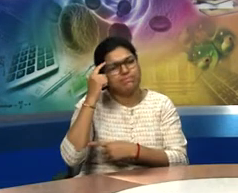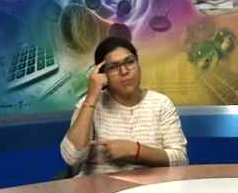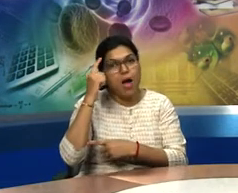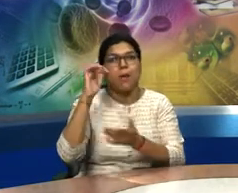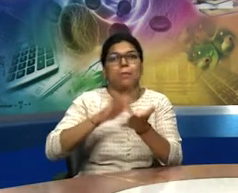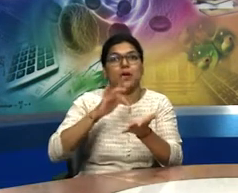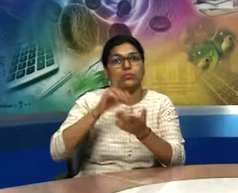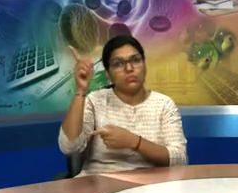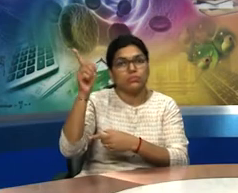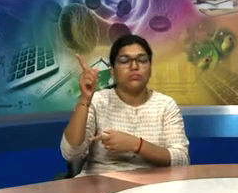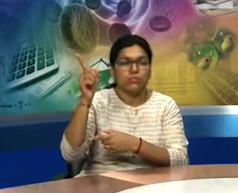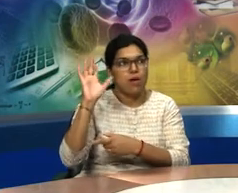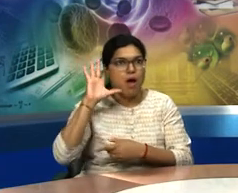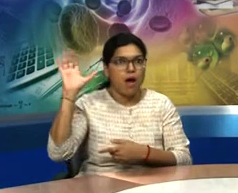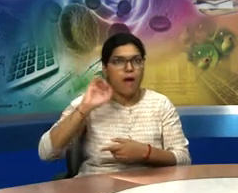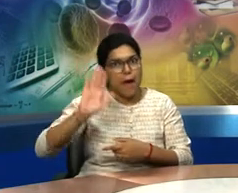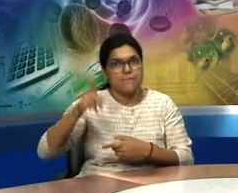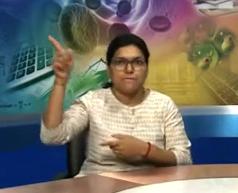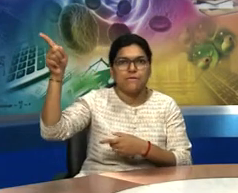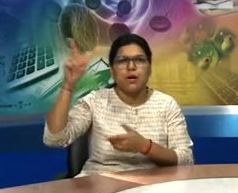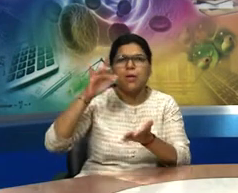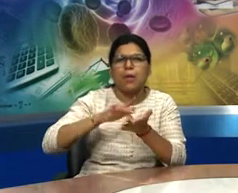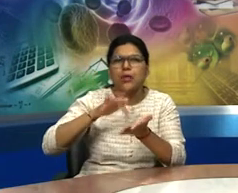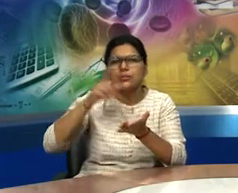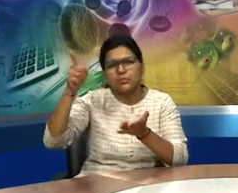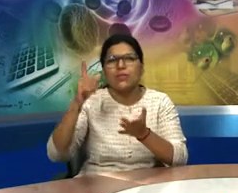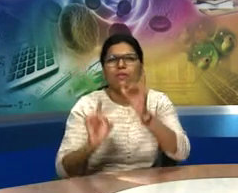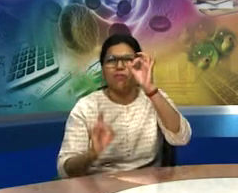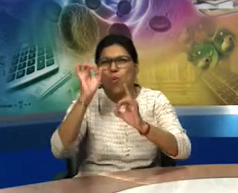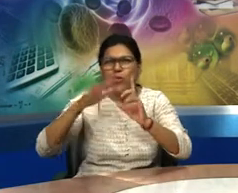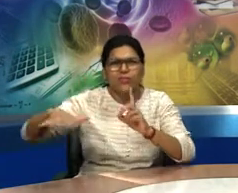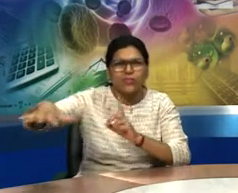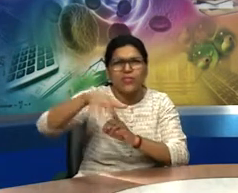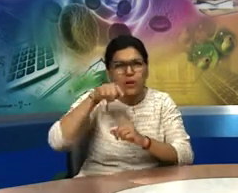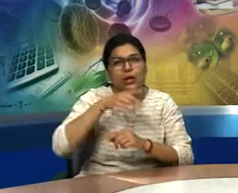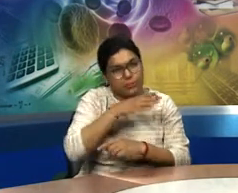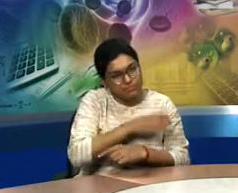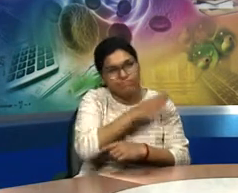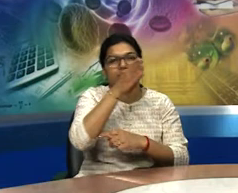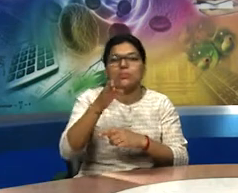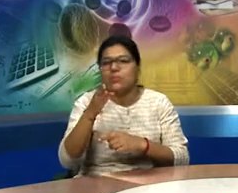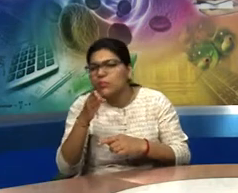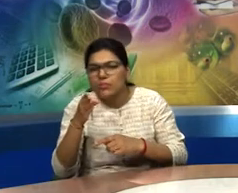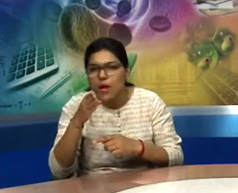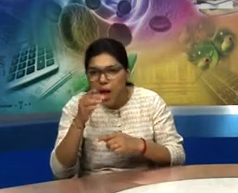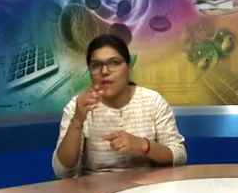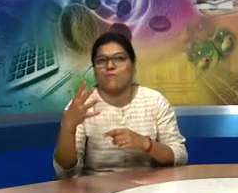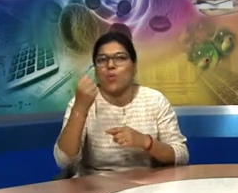In the meantime, we heard that the stalks of a certain plant